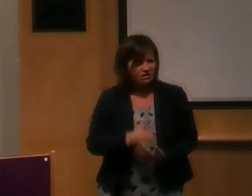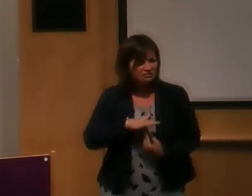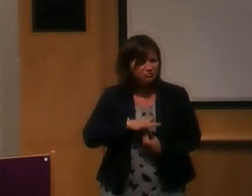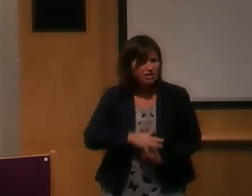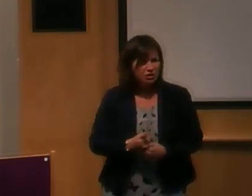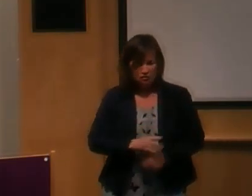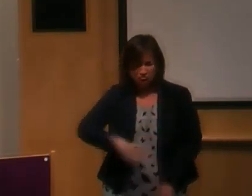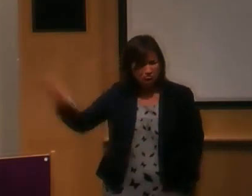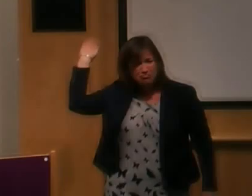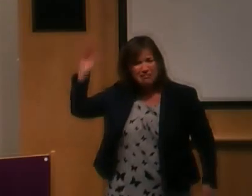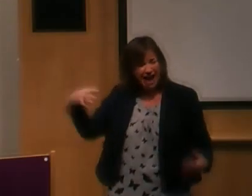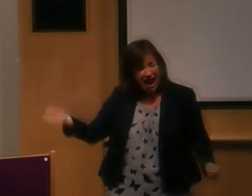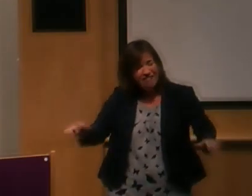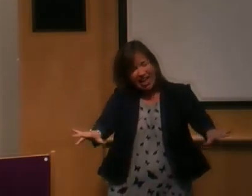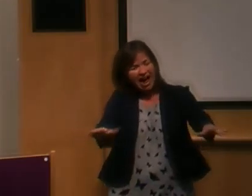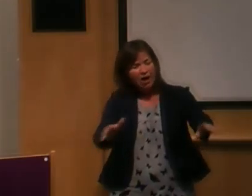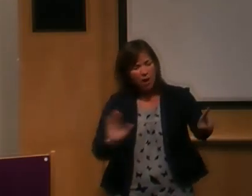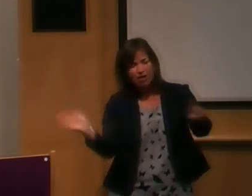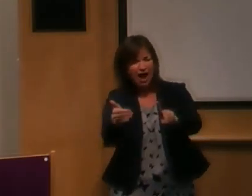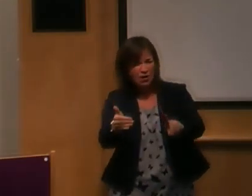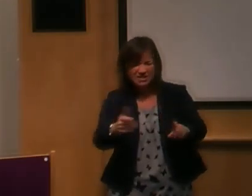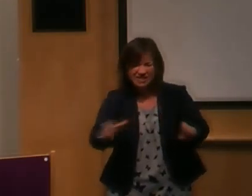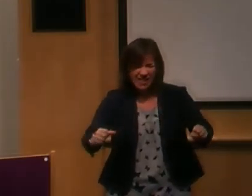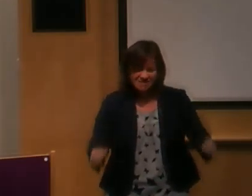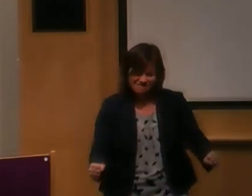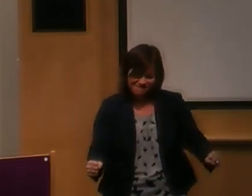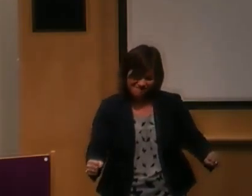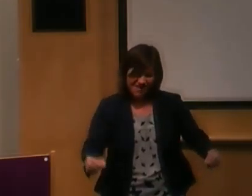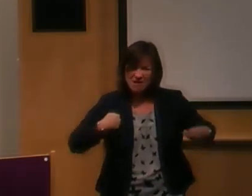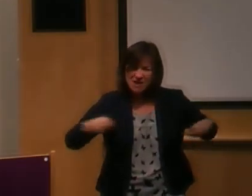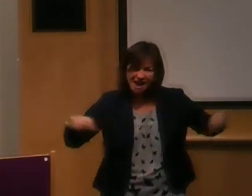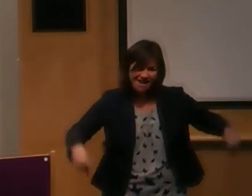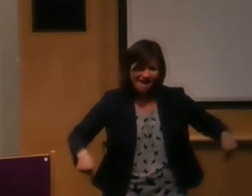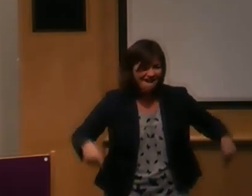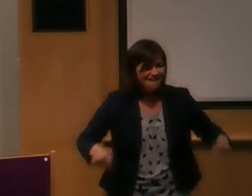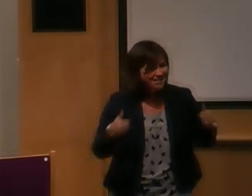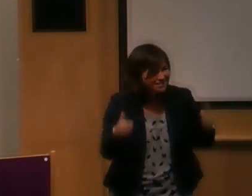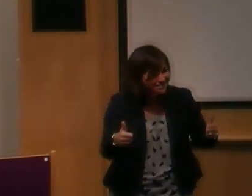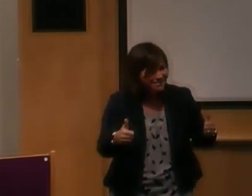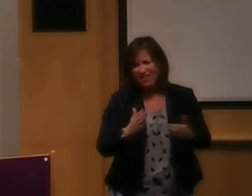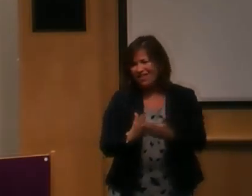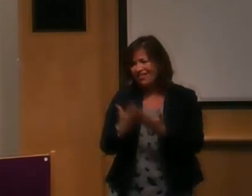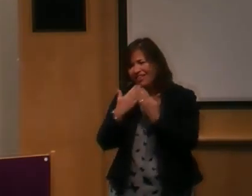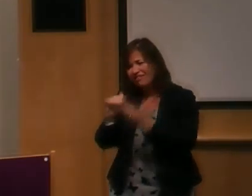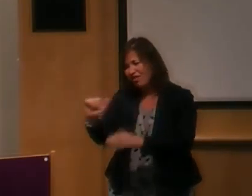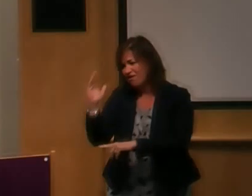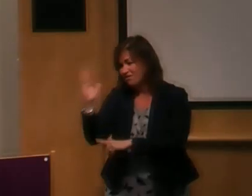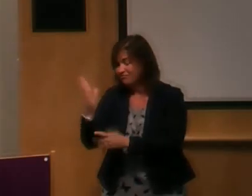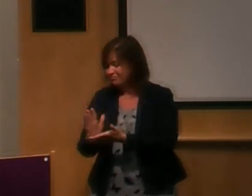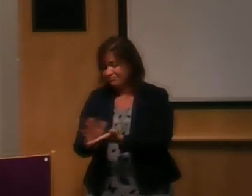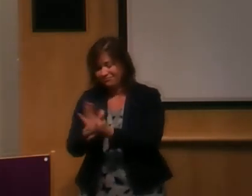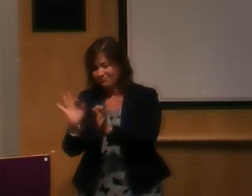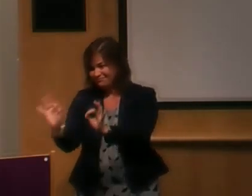work with deaf people, you know, the older generation. And I think together as one, we have a